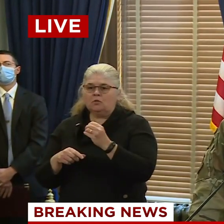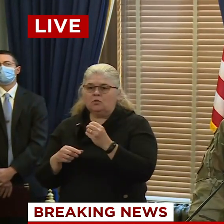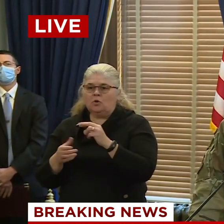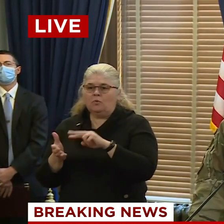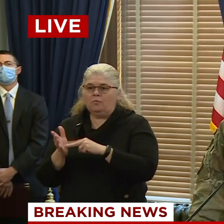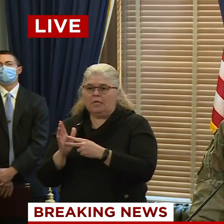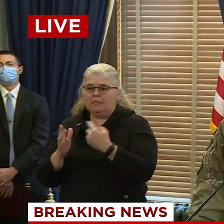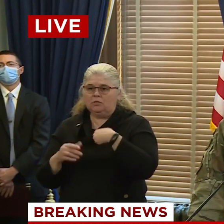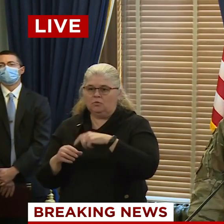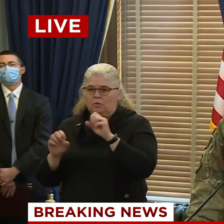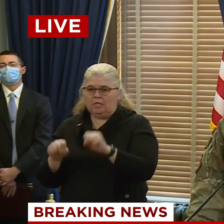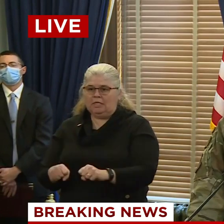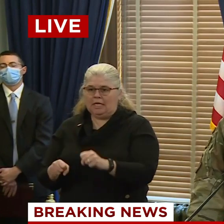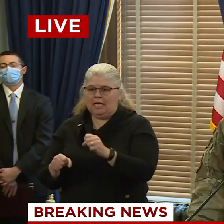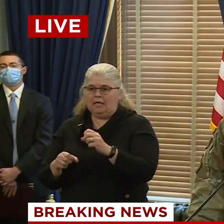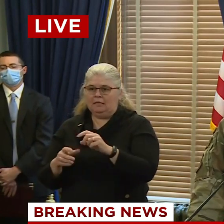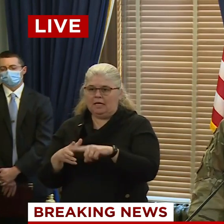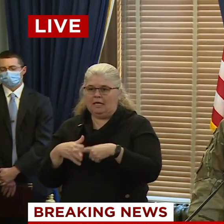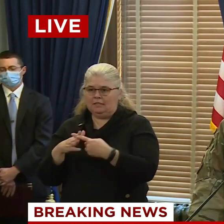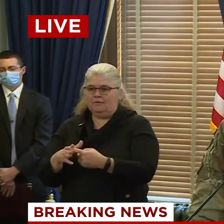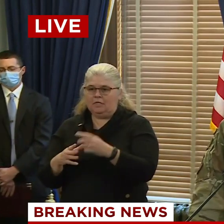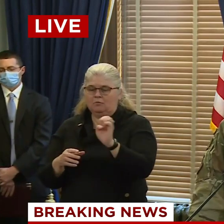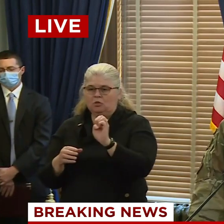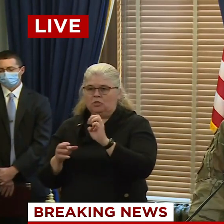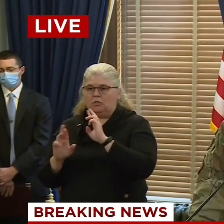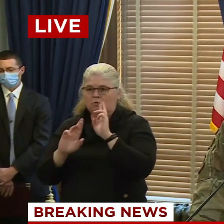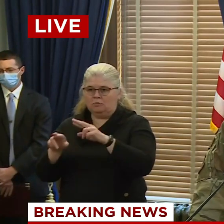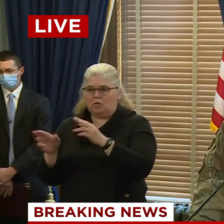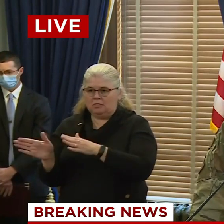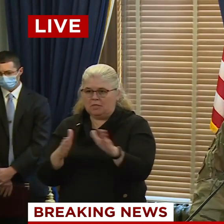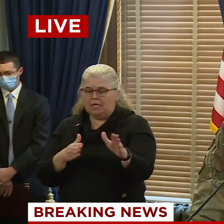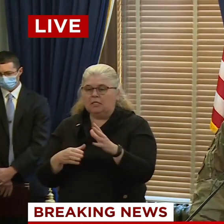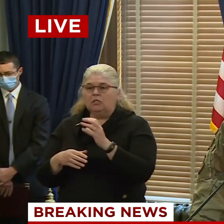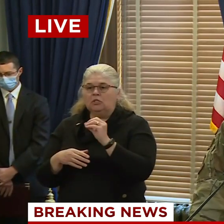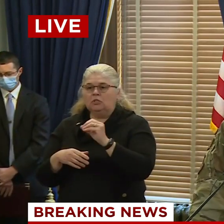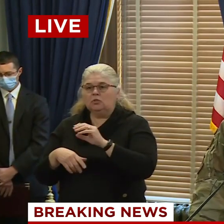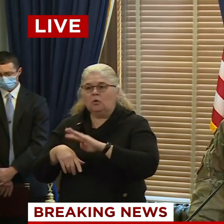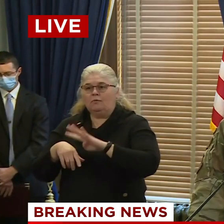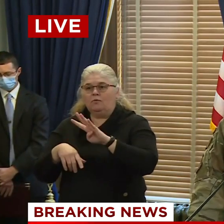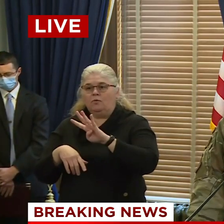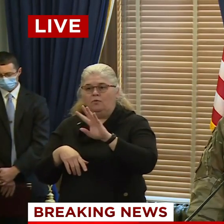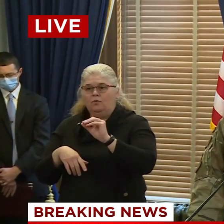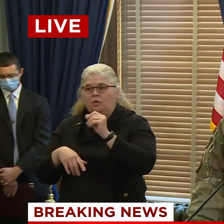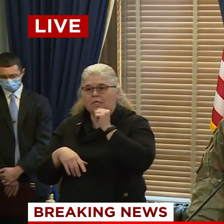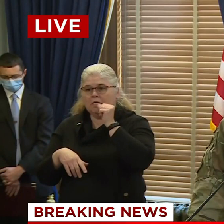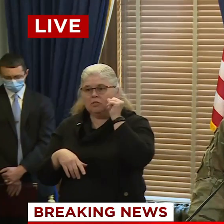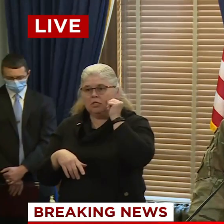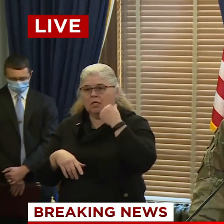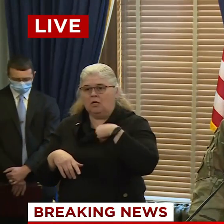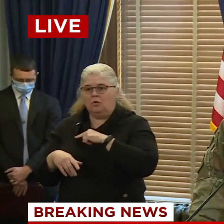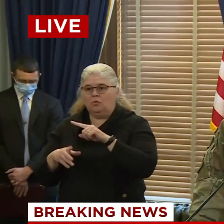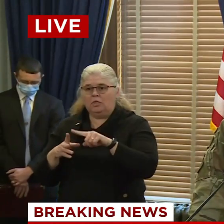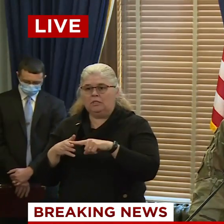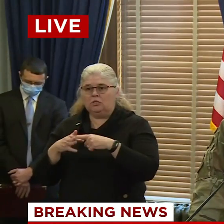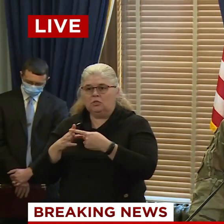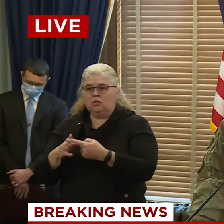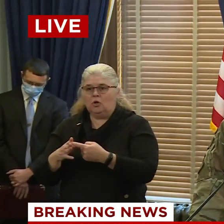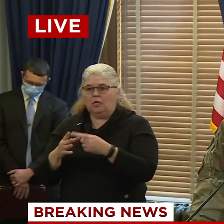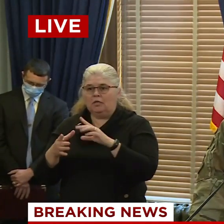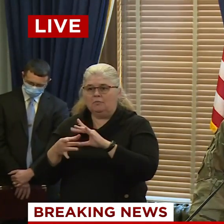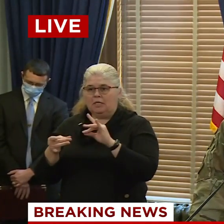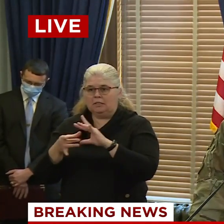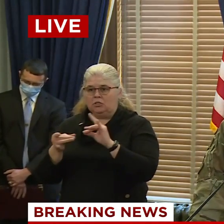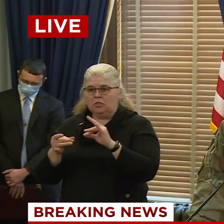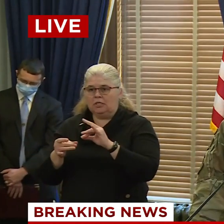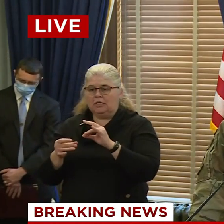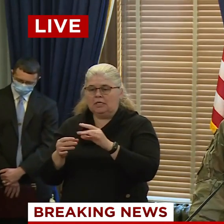the Kansas response plan. So some of the steps taken since 4:40 yesterday afternoon, we started with messaging the